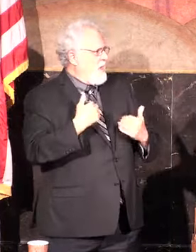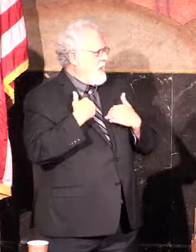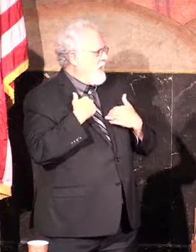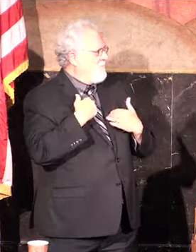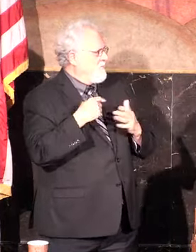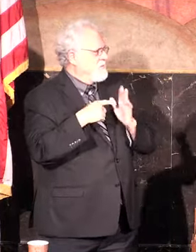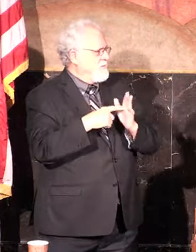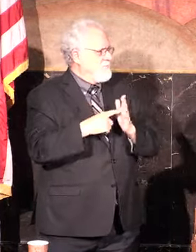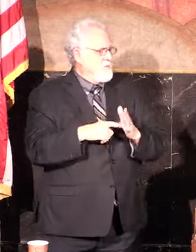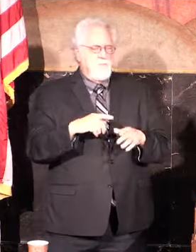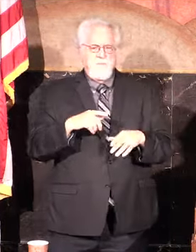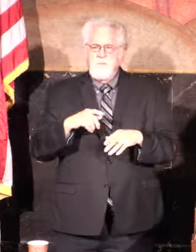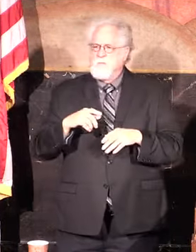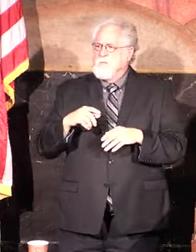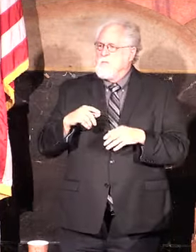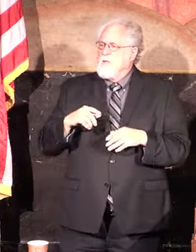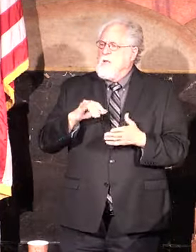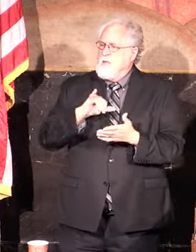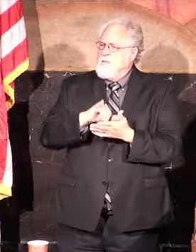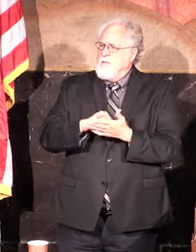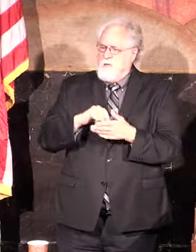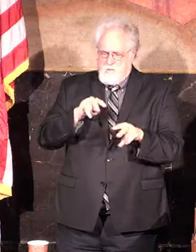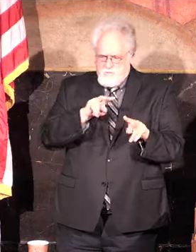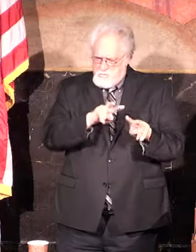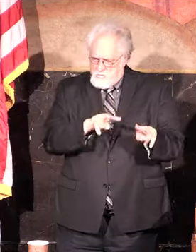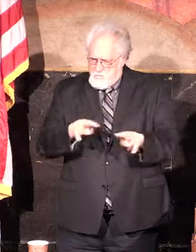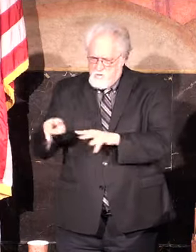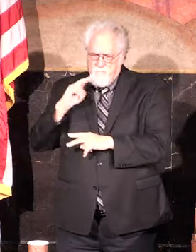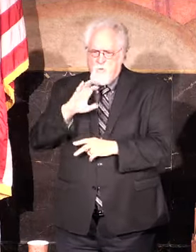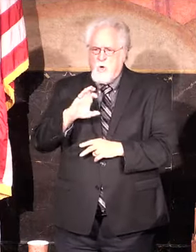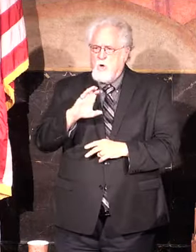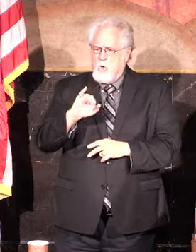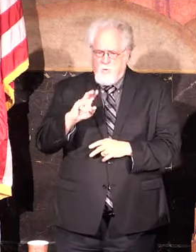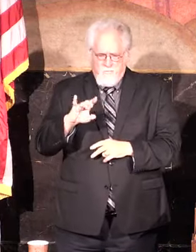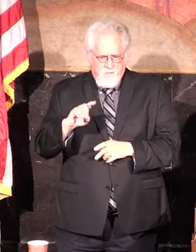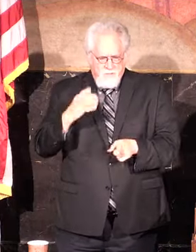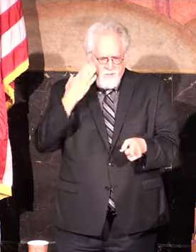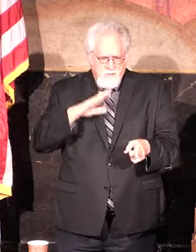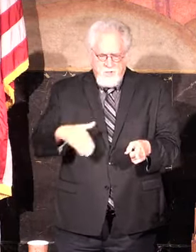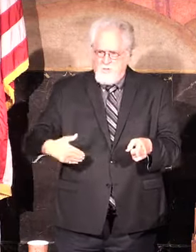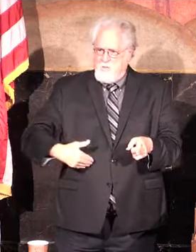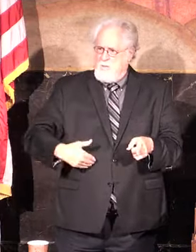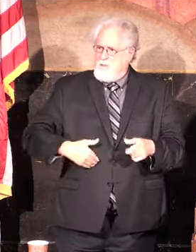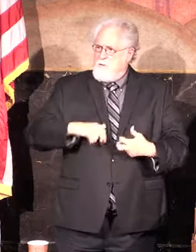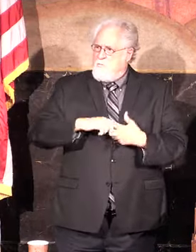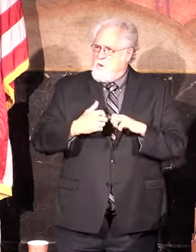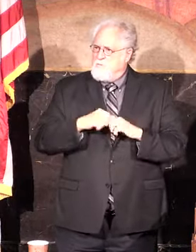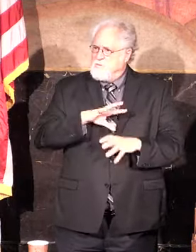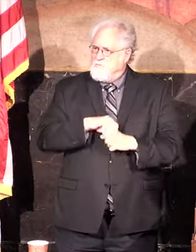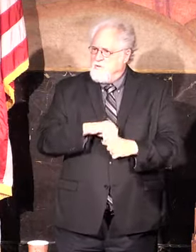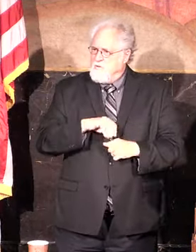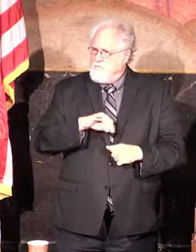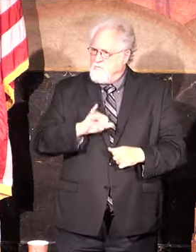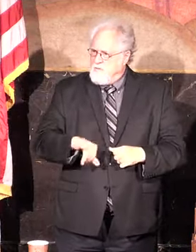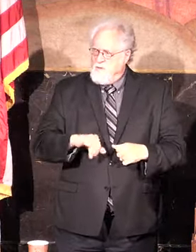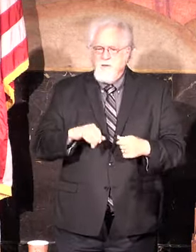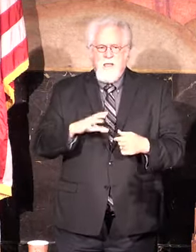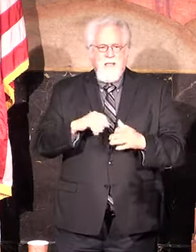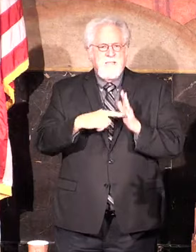symptoms early on that we were looking for COVID, and we didn't know that gastrointestinal problems were part of that, and